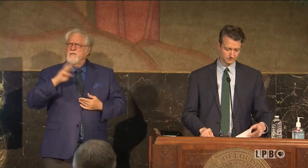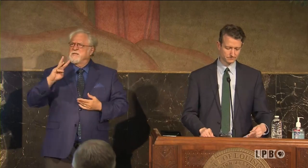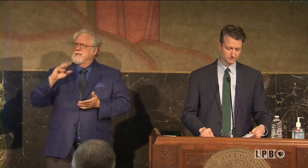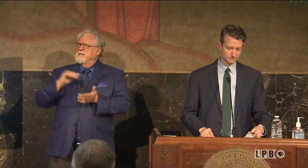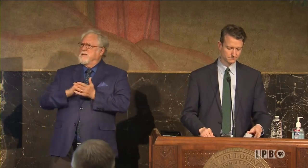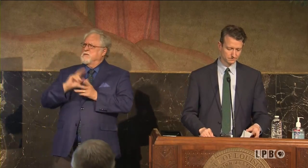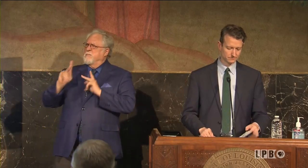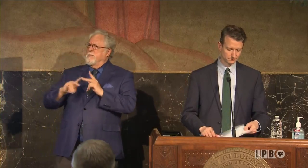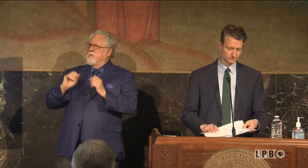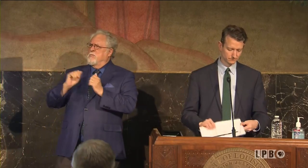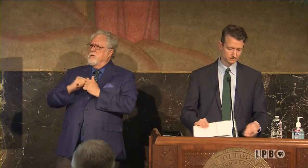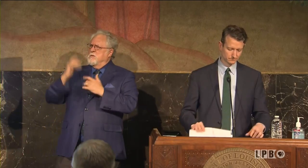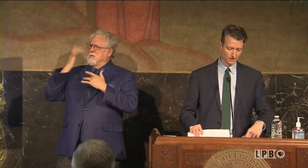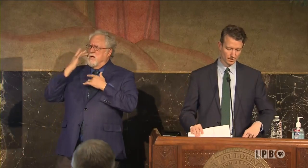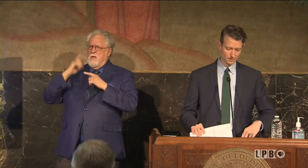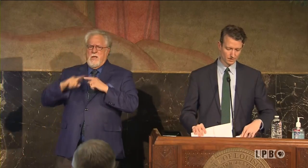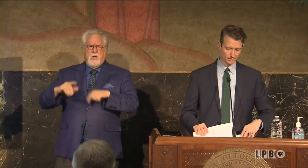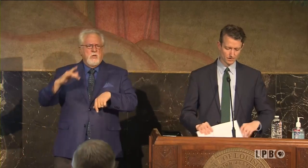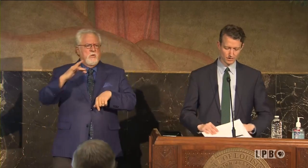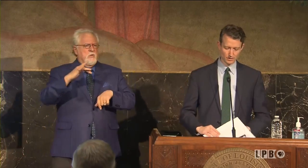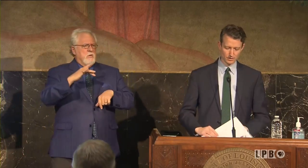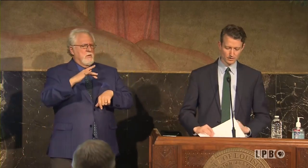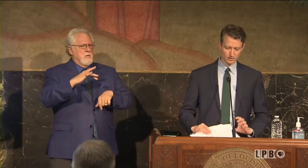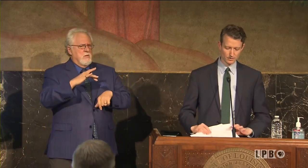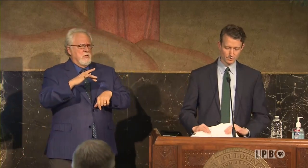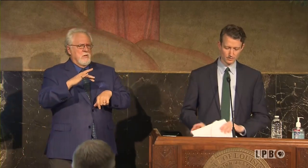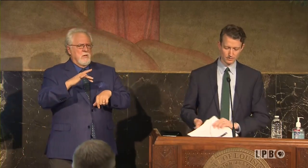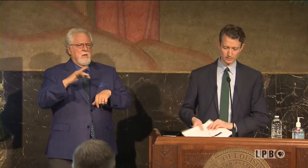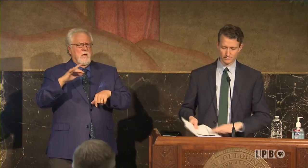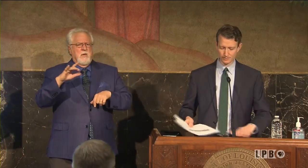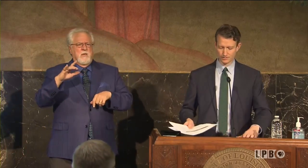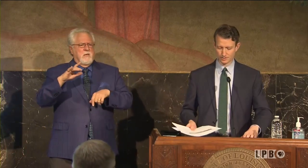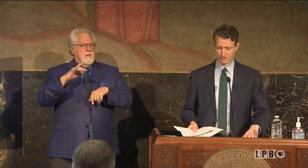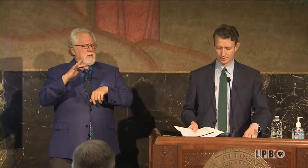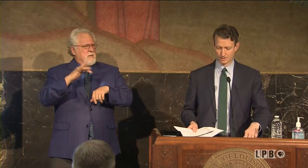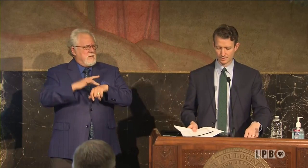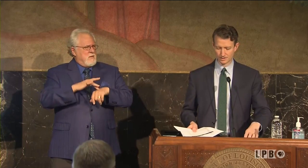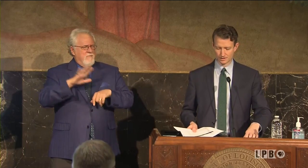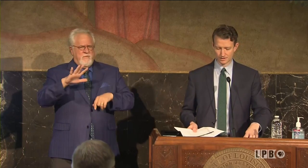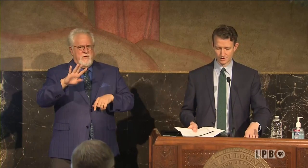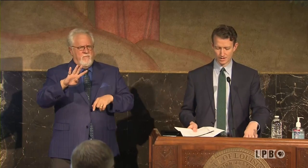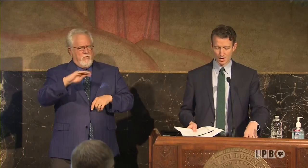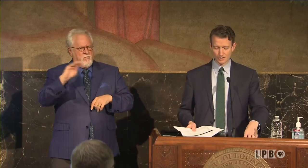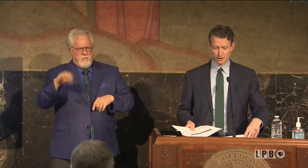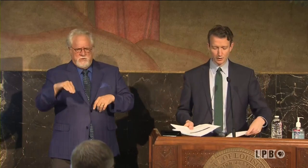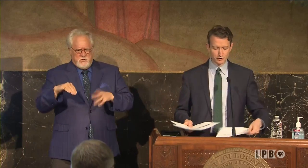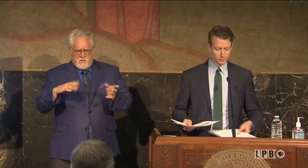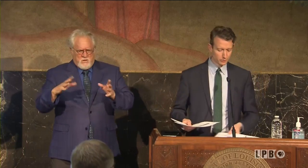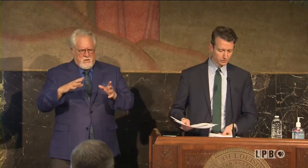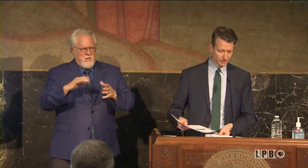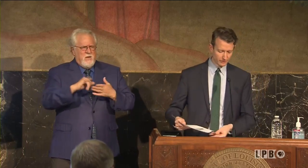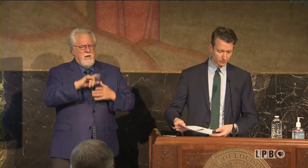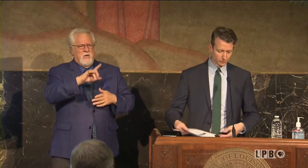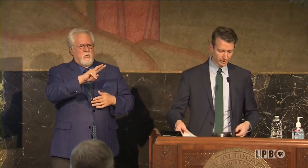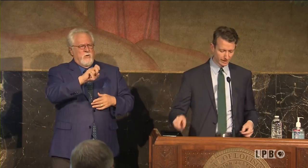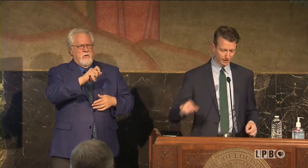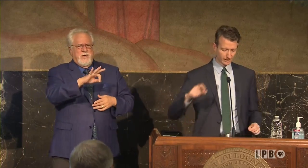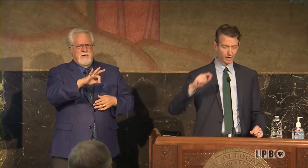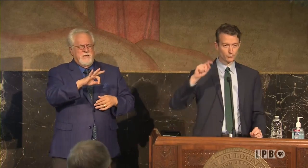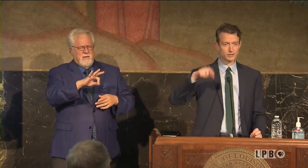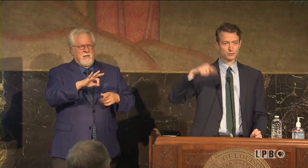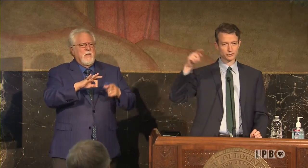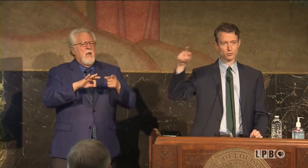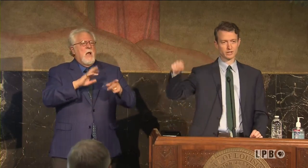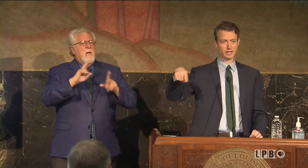May 15th, and if you've reached out to 90% of them, that's like 5,400 people. Is that just a really low rate, or am I reading that wrong? Sorry, those are individuals who are